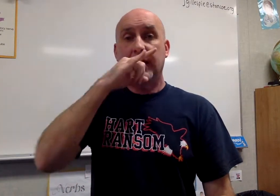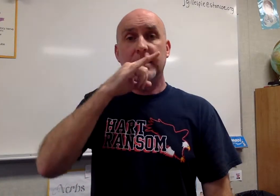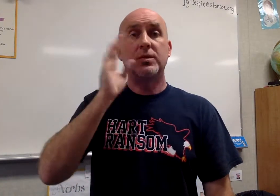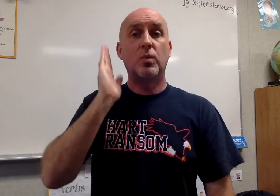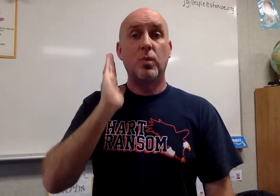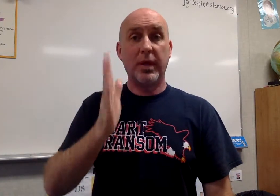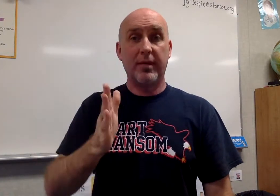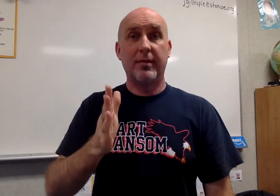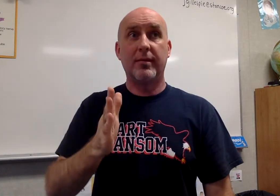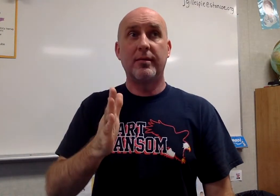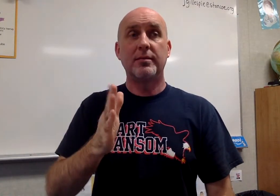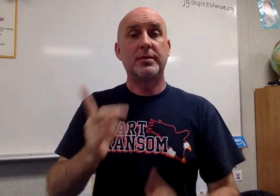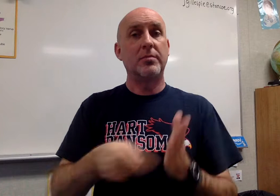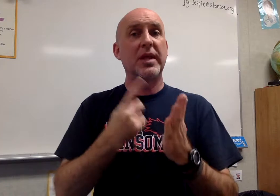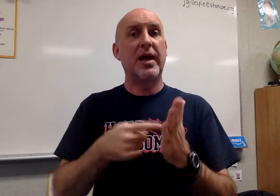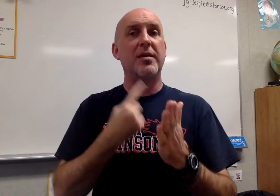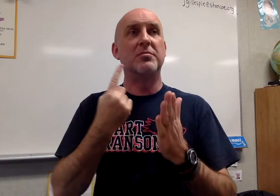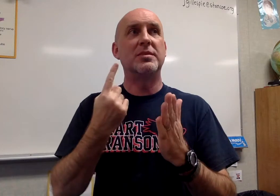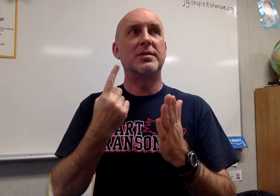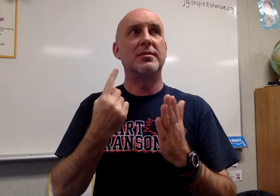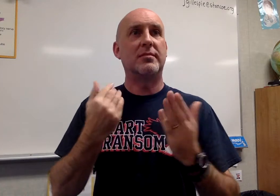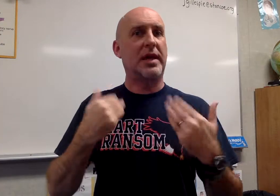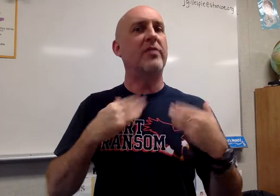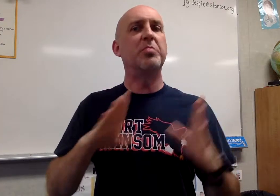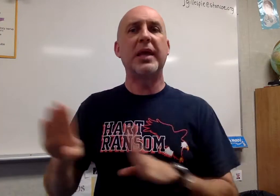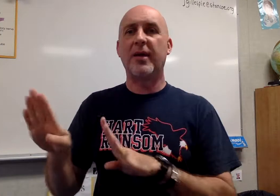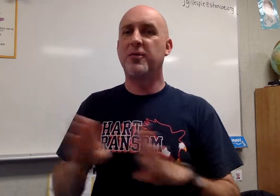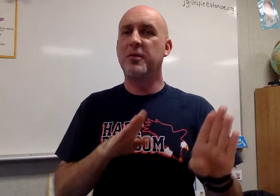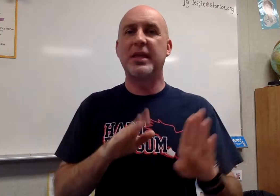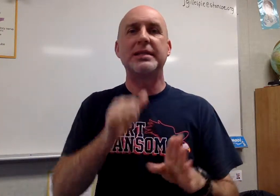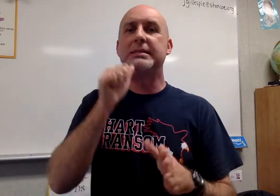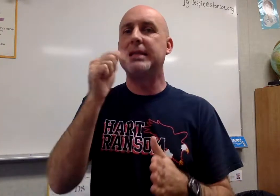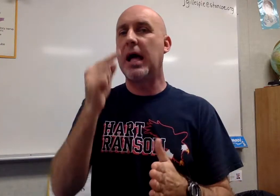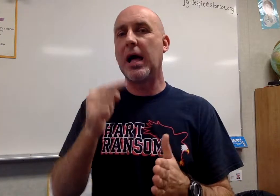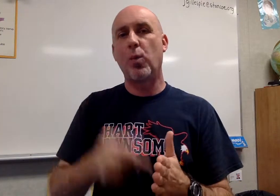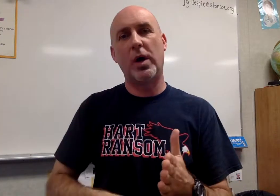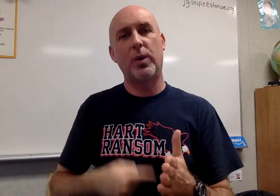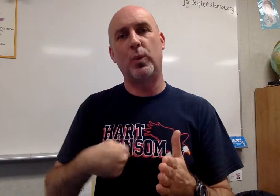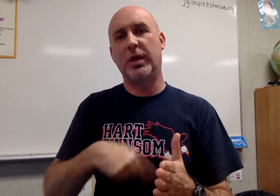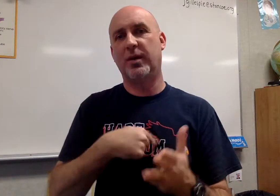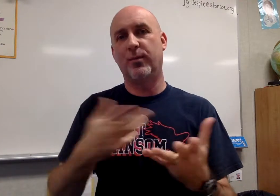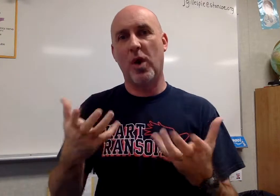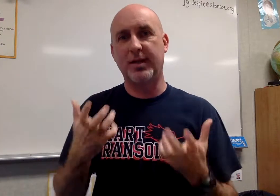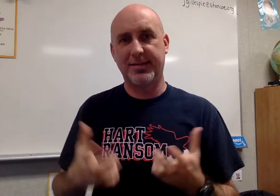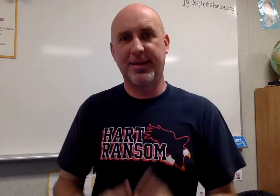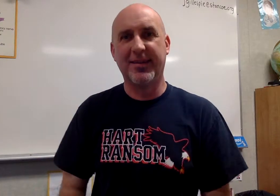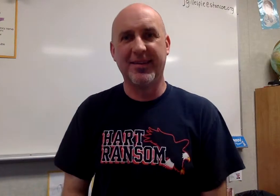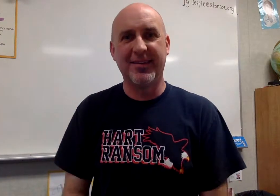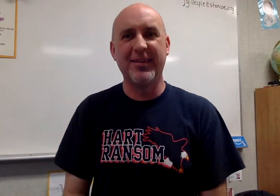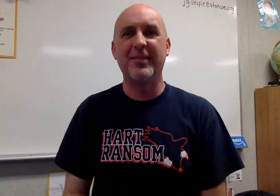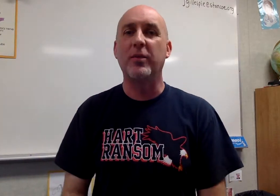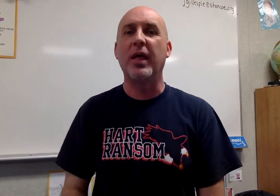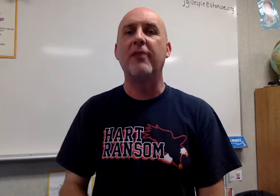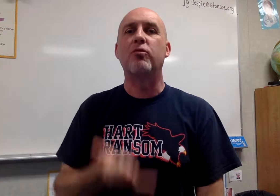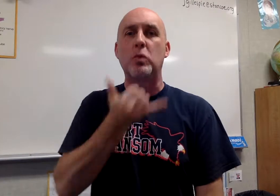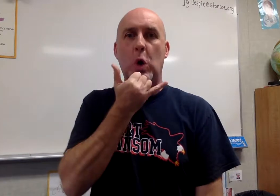Kids will sometimes have behavior that is not what we want. They will have